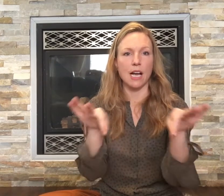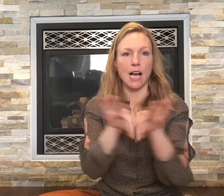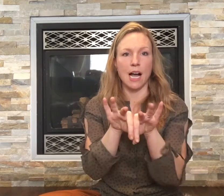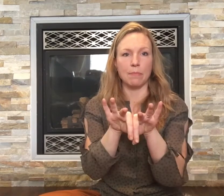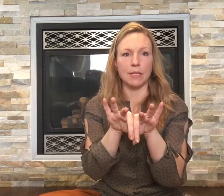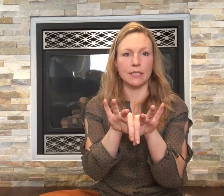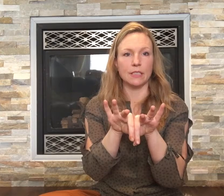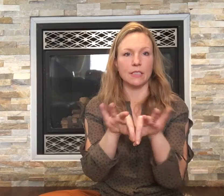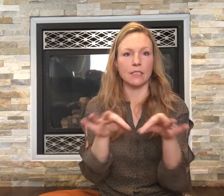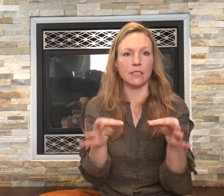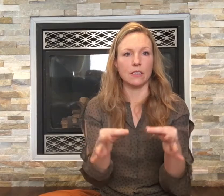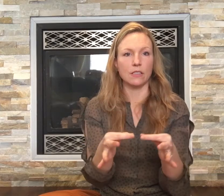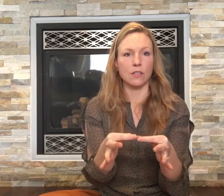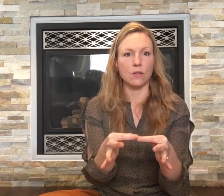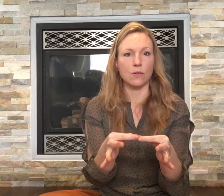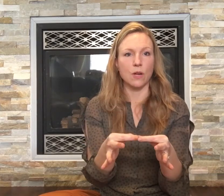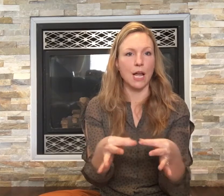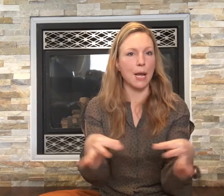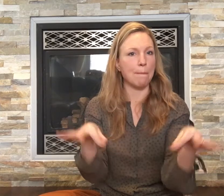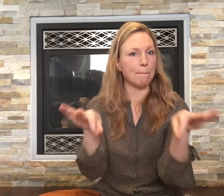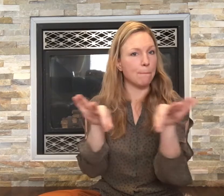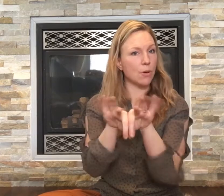up. So important.